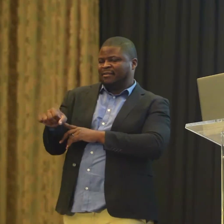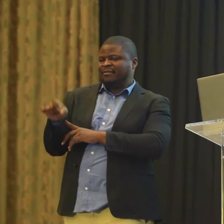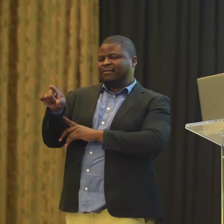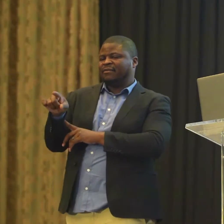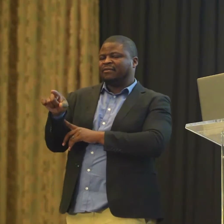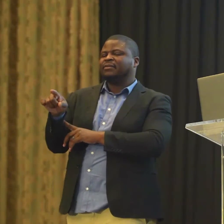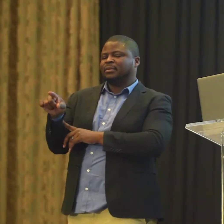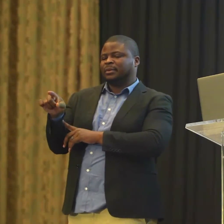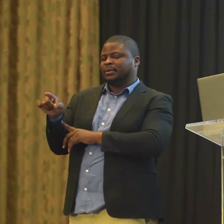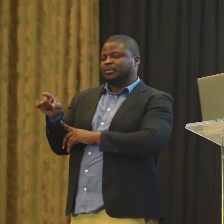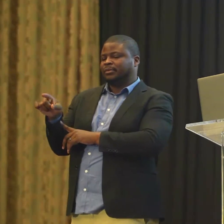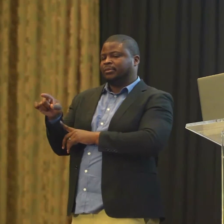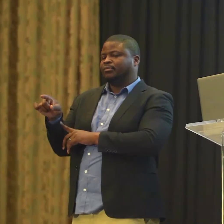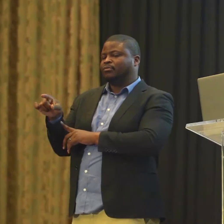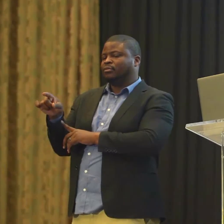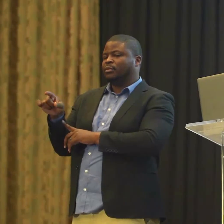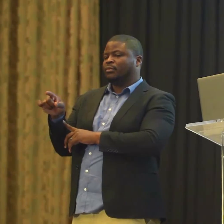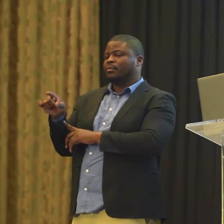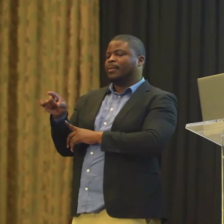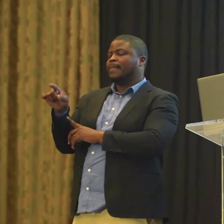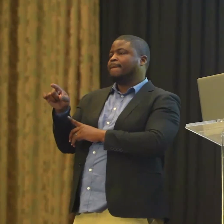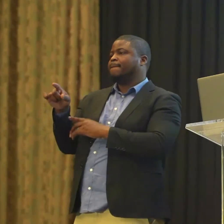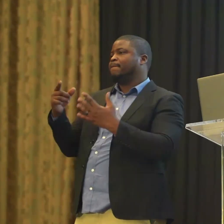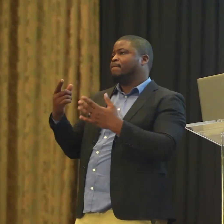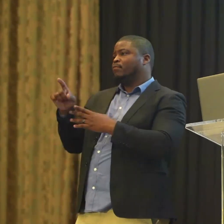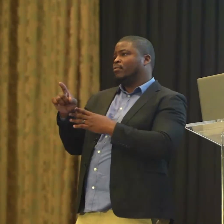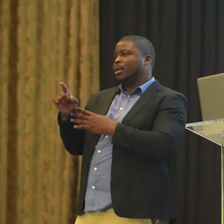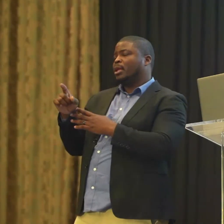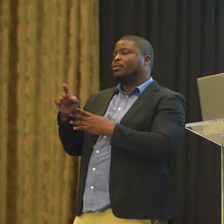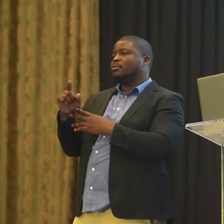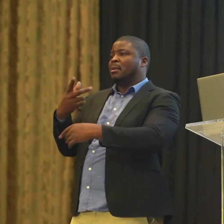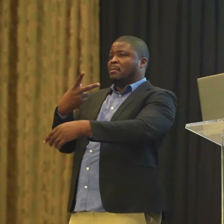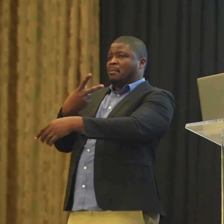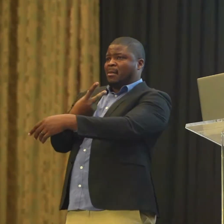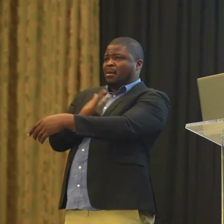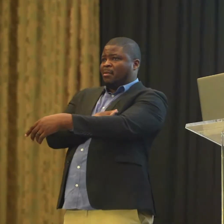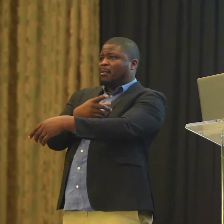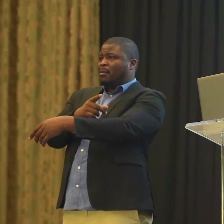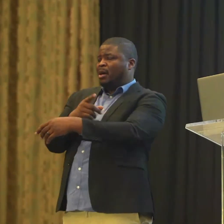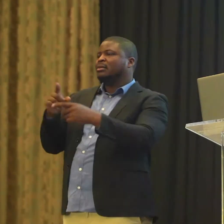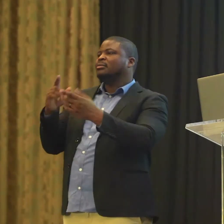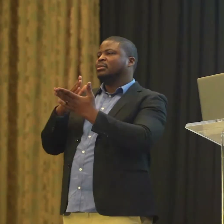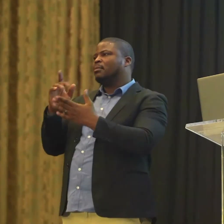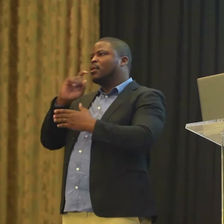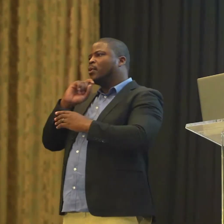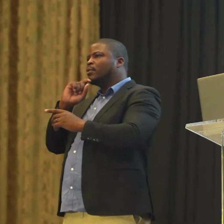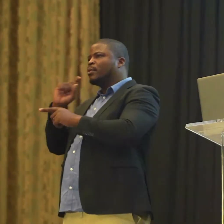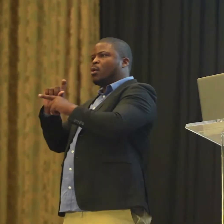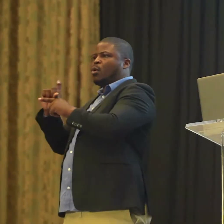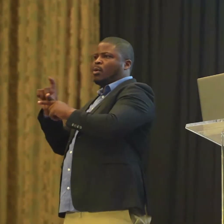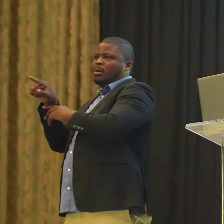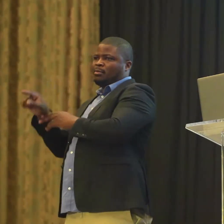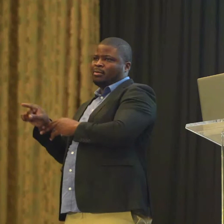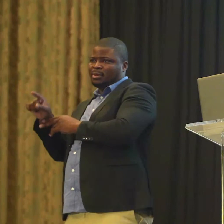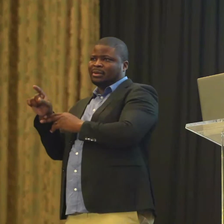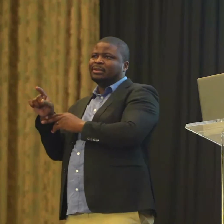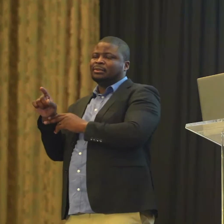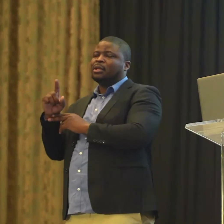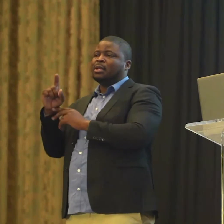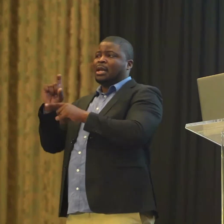sterile needle, of sterile equipment. And I think a similar thing could be said for condom